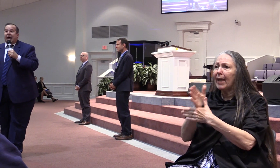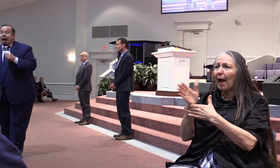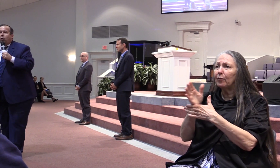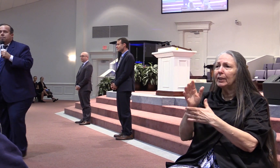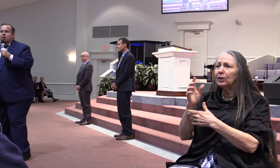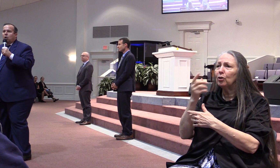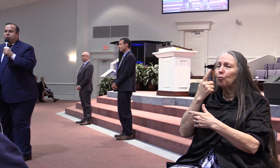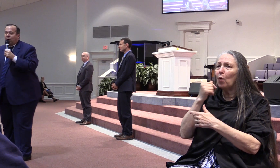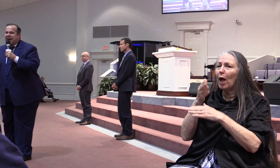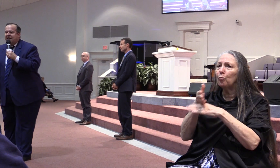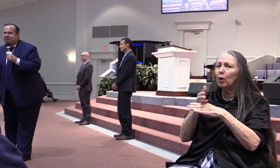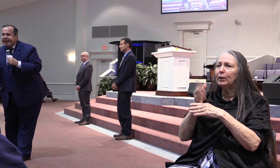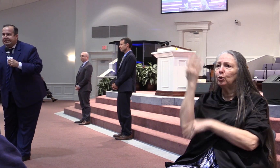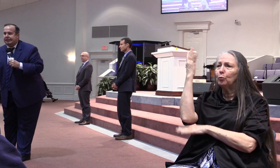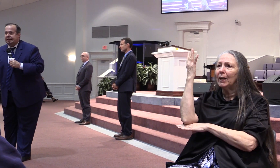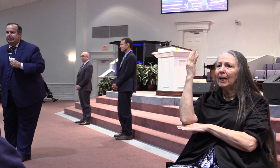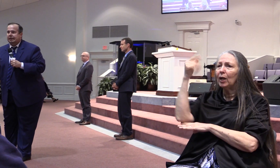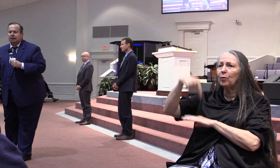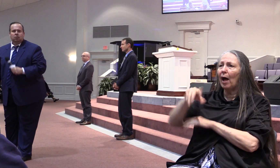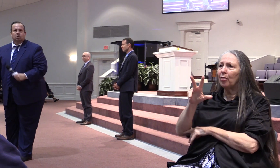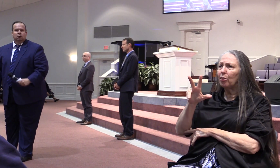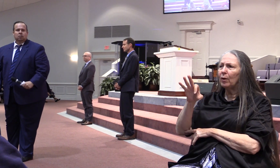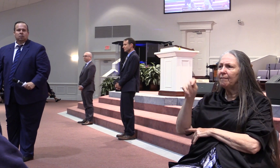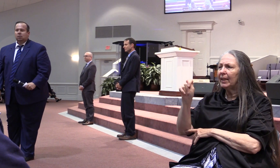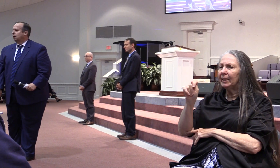go down 3 feet."